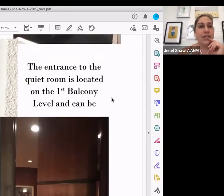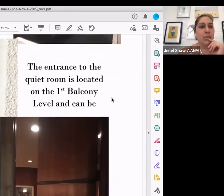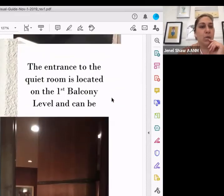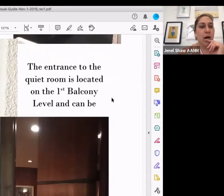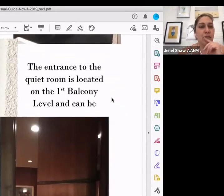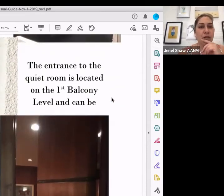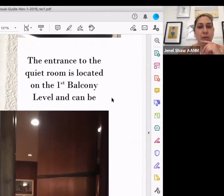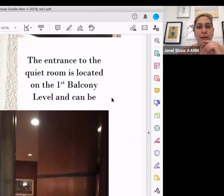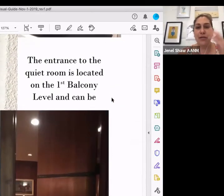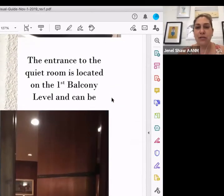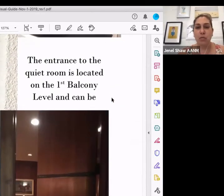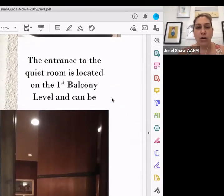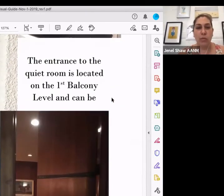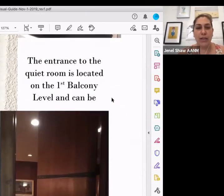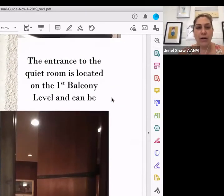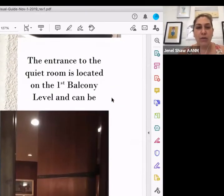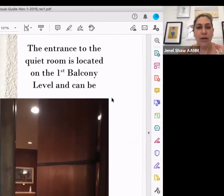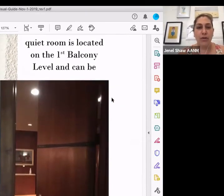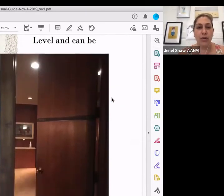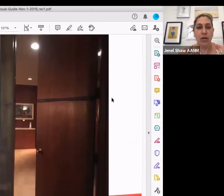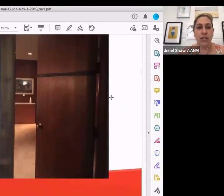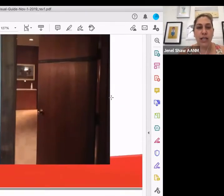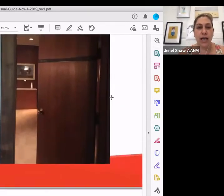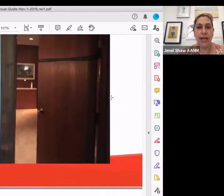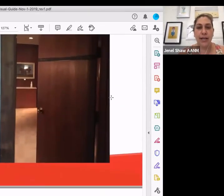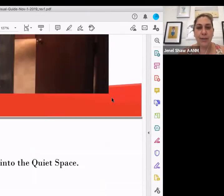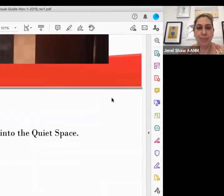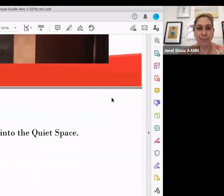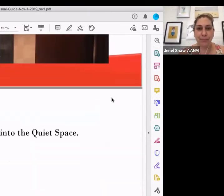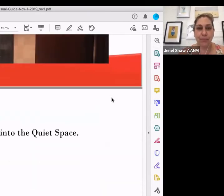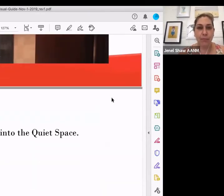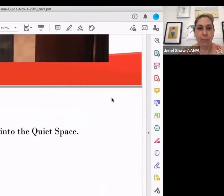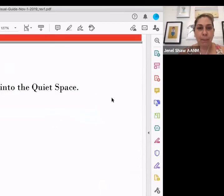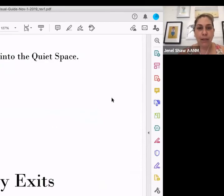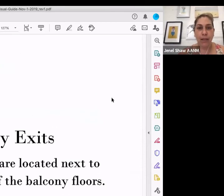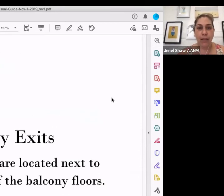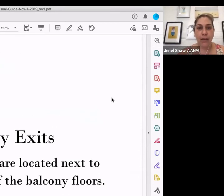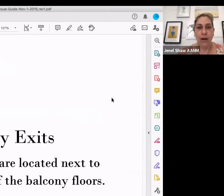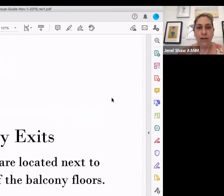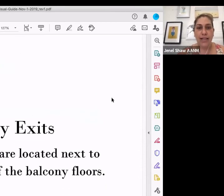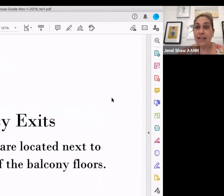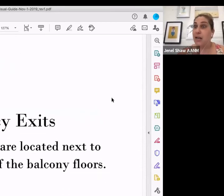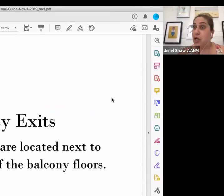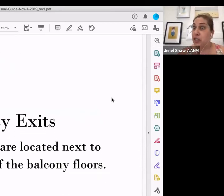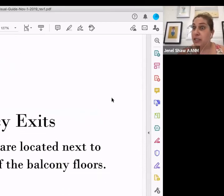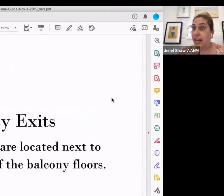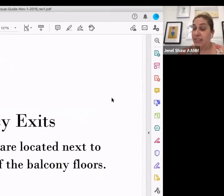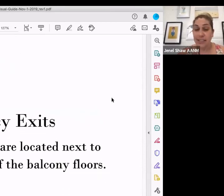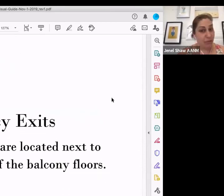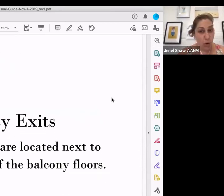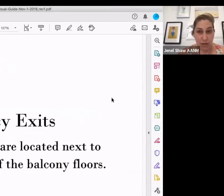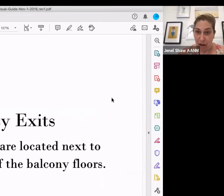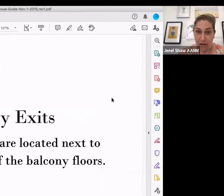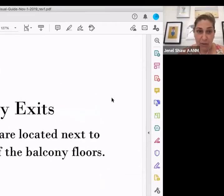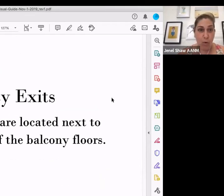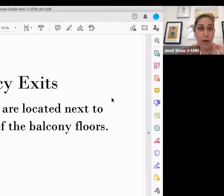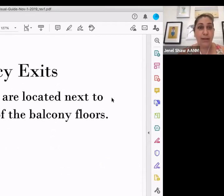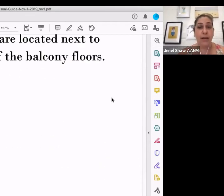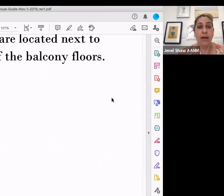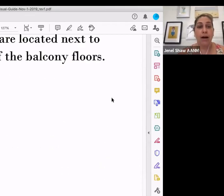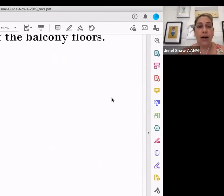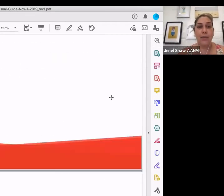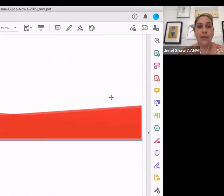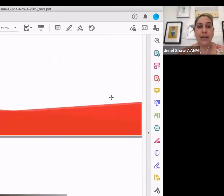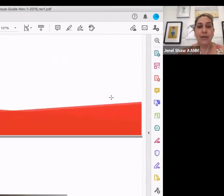Okay, so there's the washroom. Here's some more of what the red room looks like. All right, and then emergency exits, of course, very